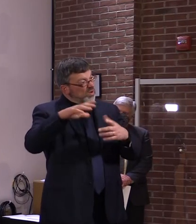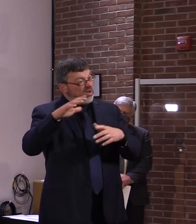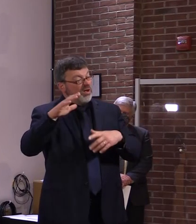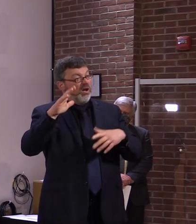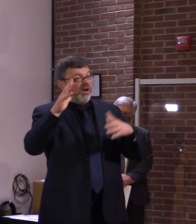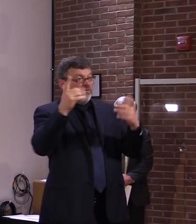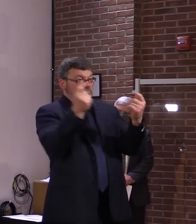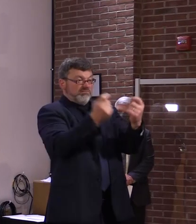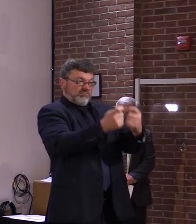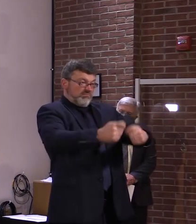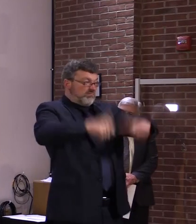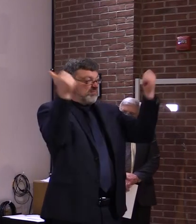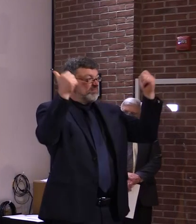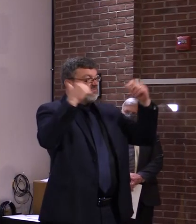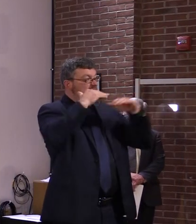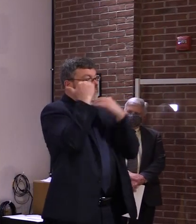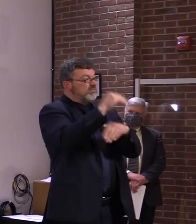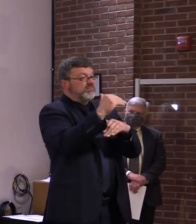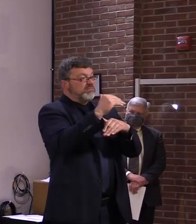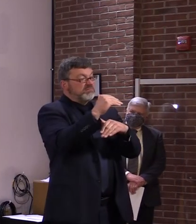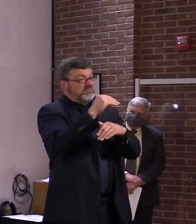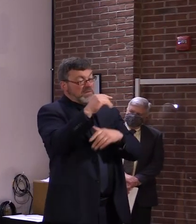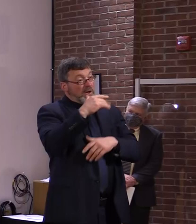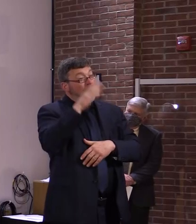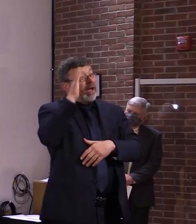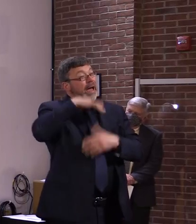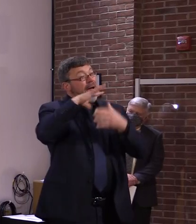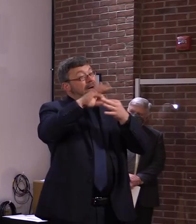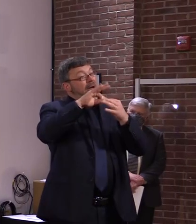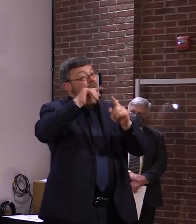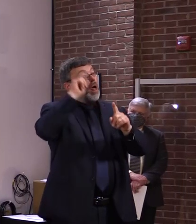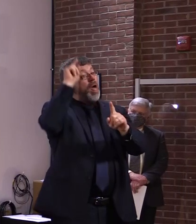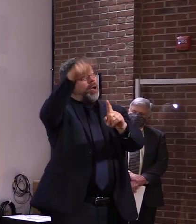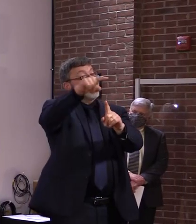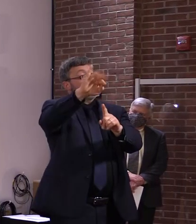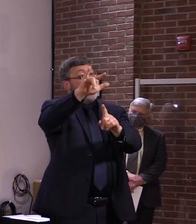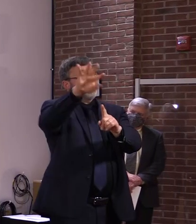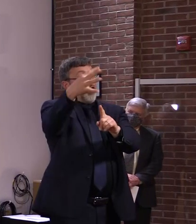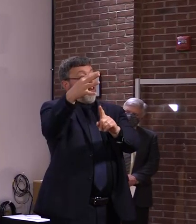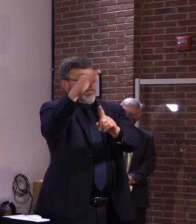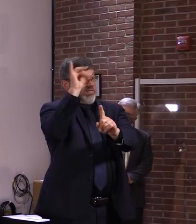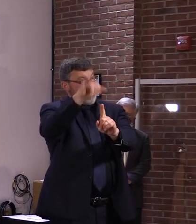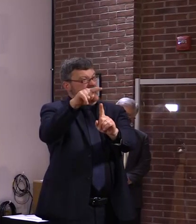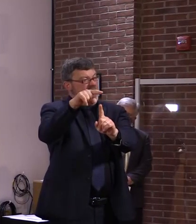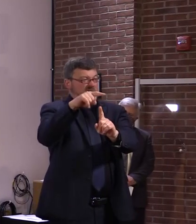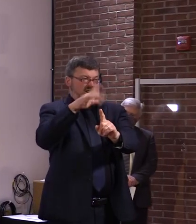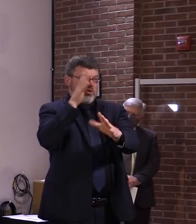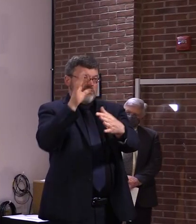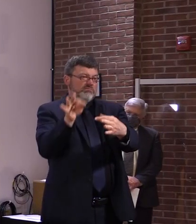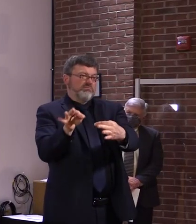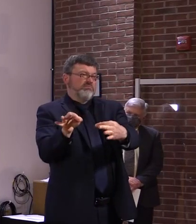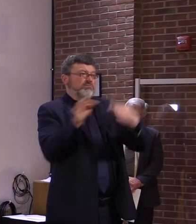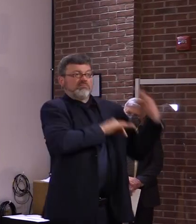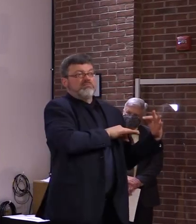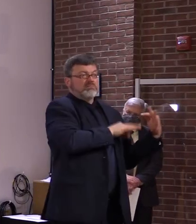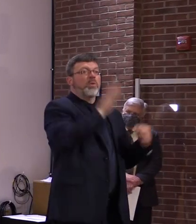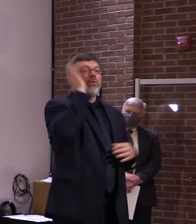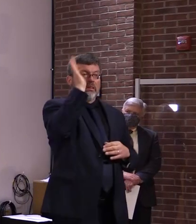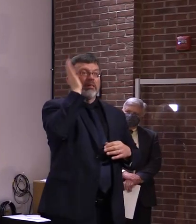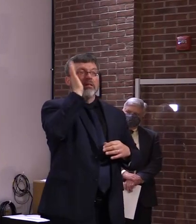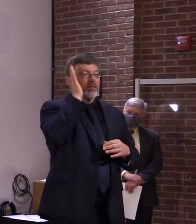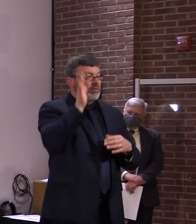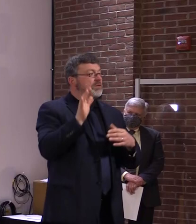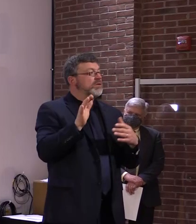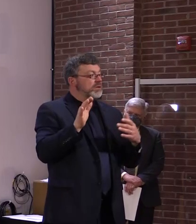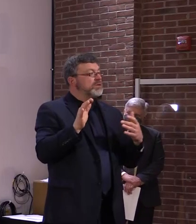So, again, with our high rate of vaccinations, I just don't think we need to